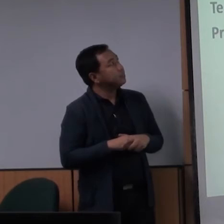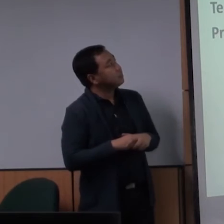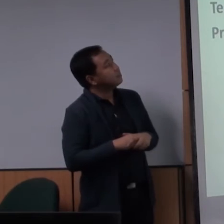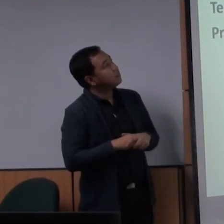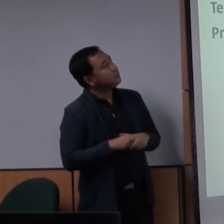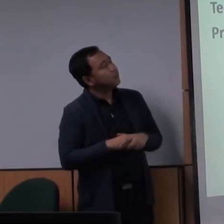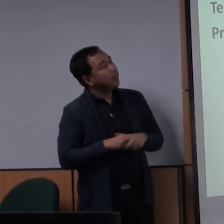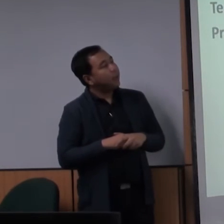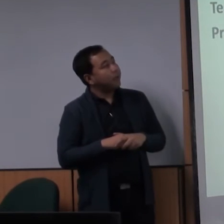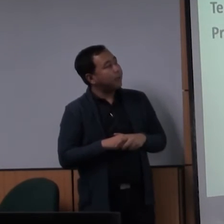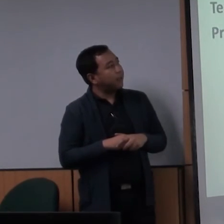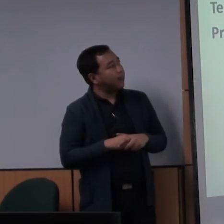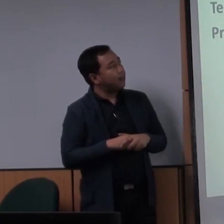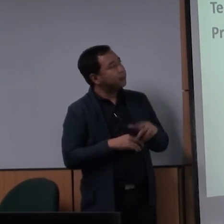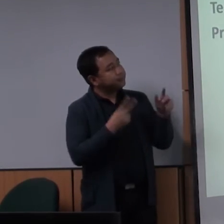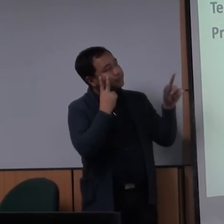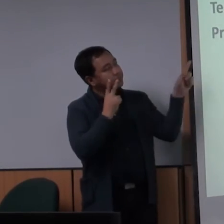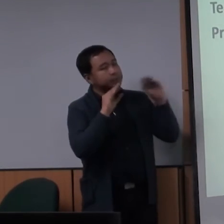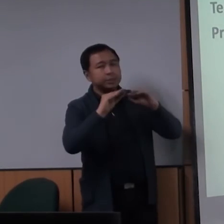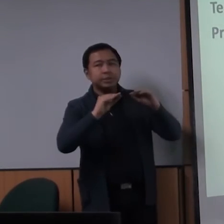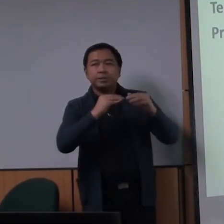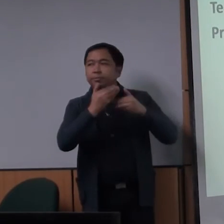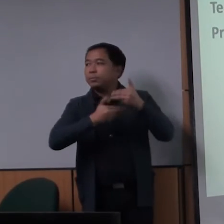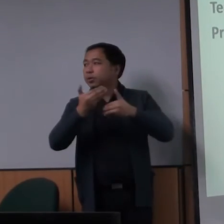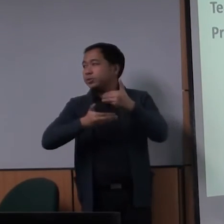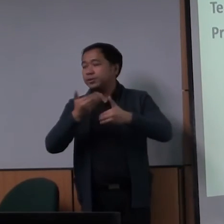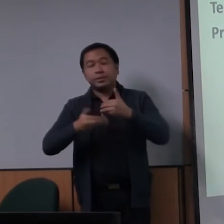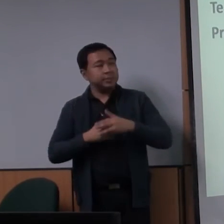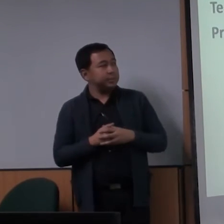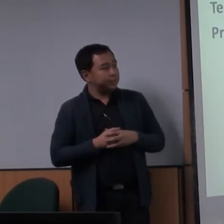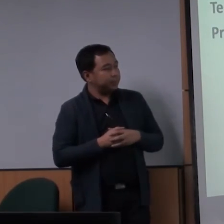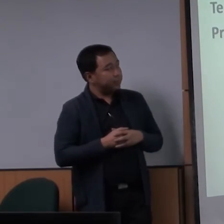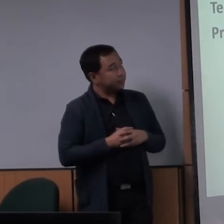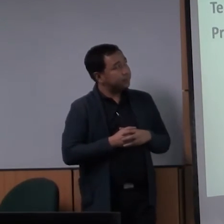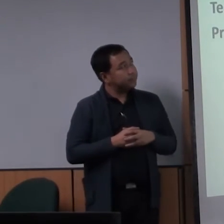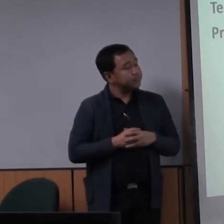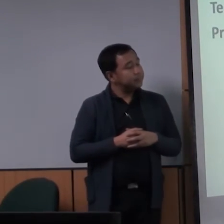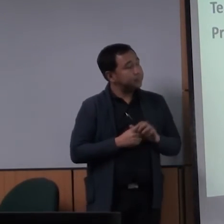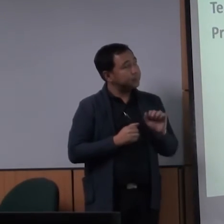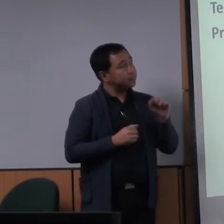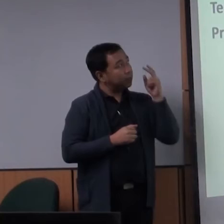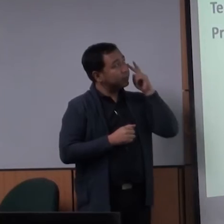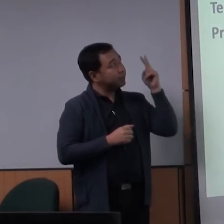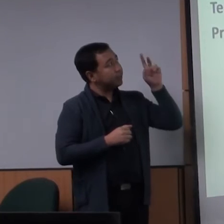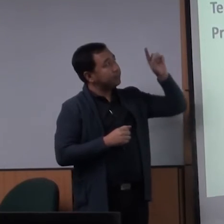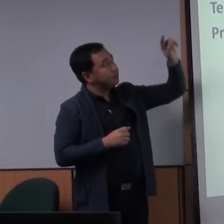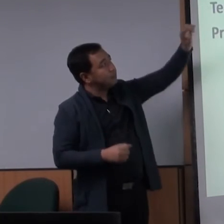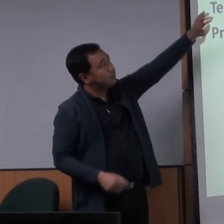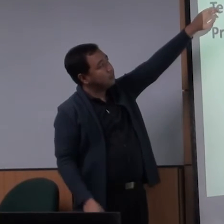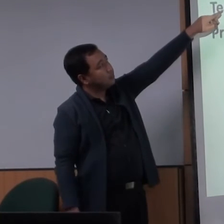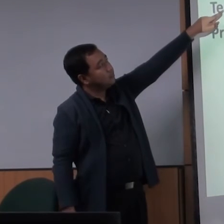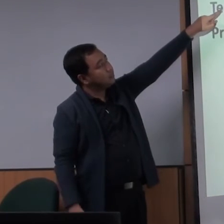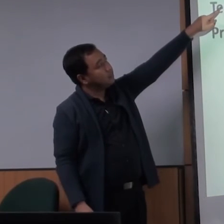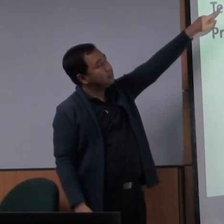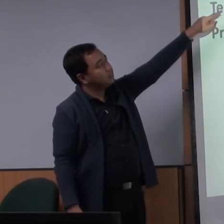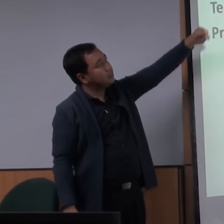Okay, and use the teaching process. So if you can see, so with this one,